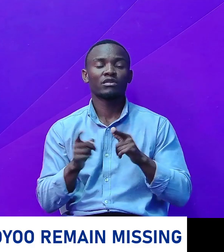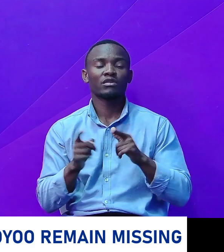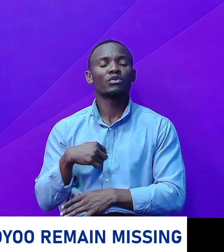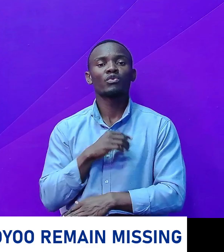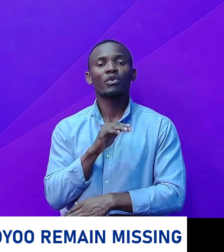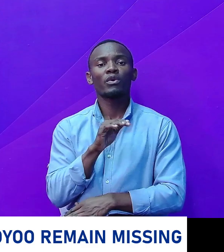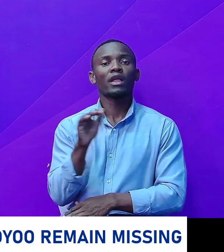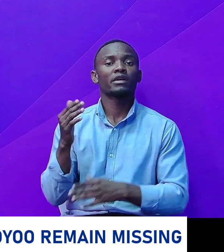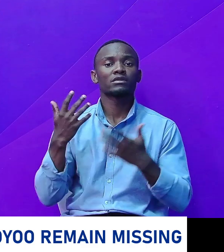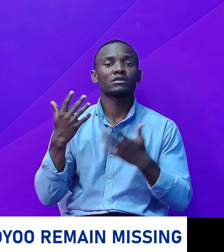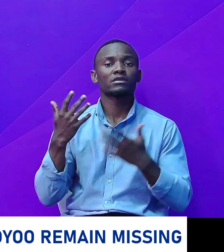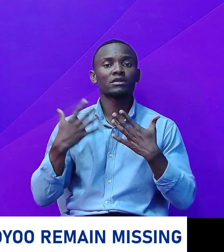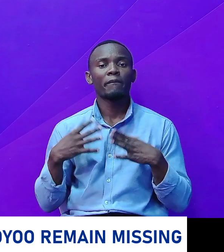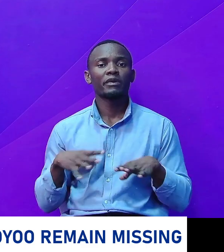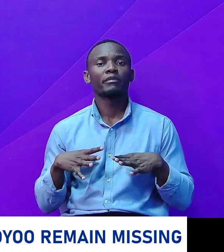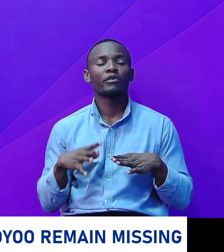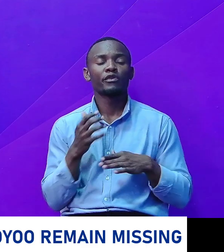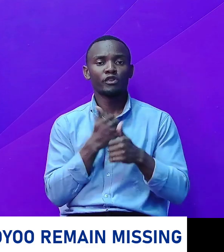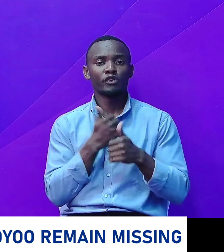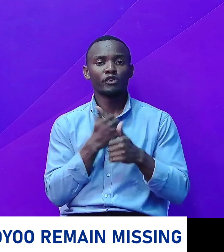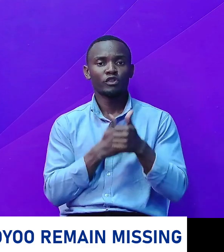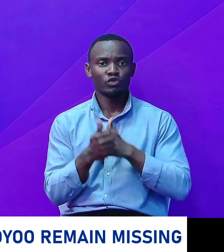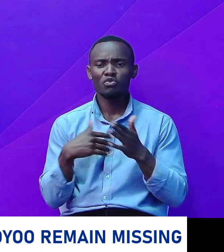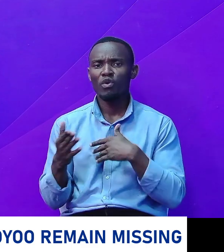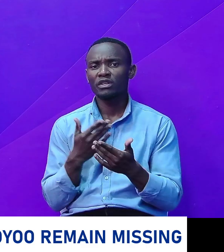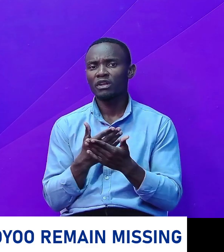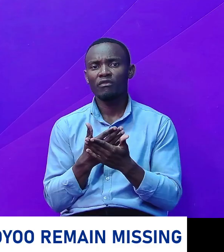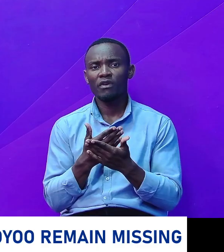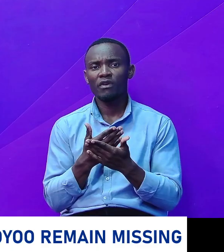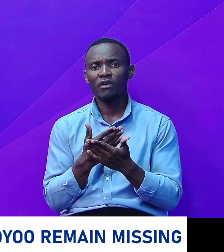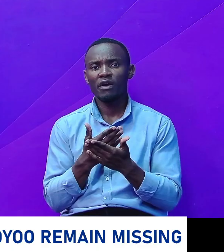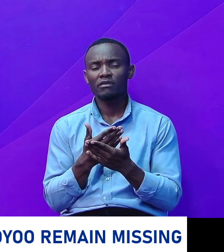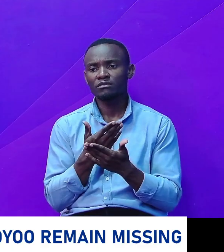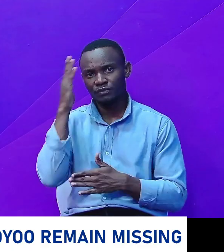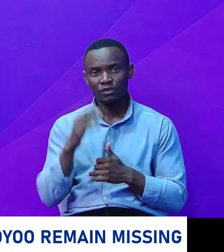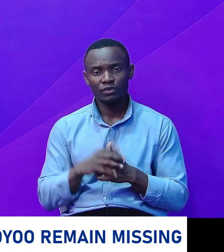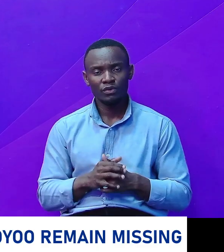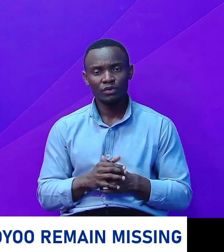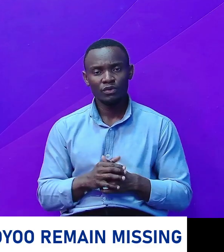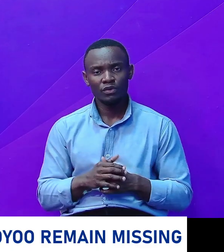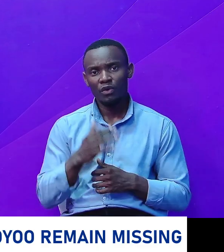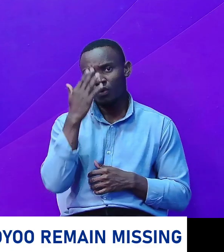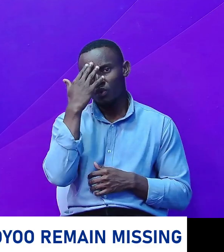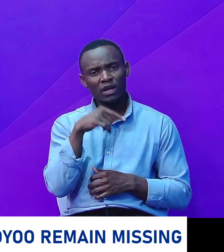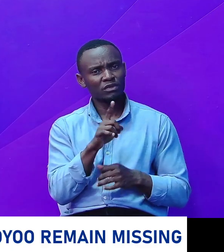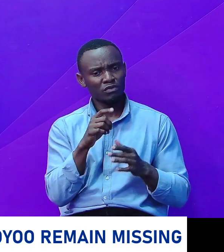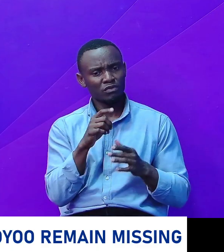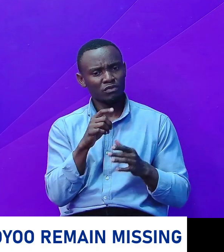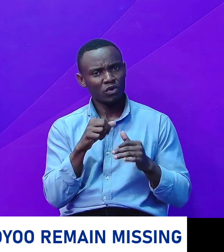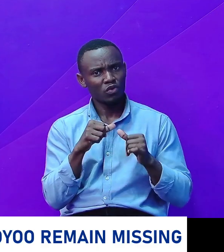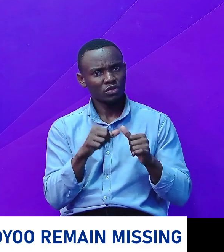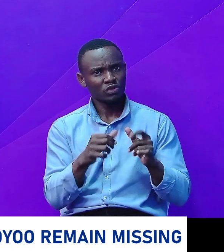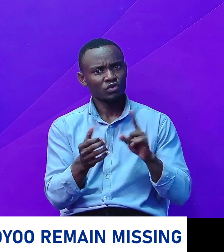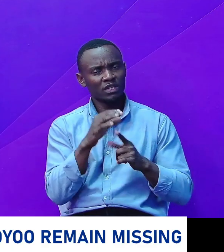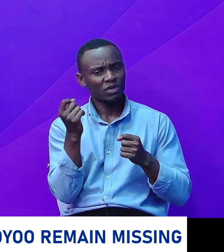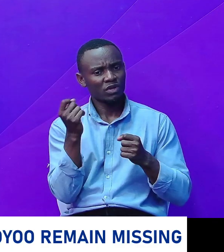public will have to act in whatever way they know. Why should they continue to draw salaries if they're not doing the